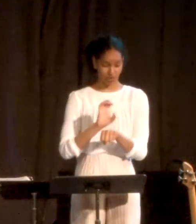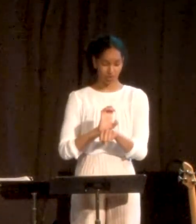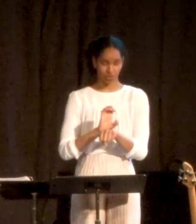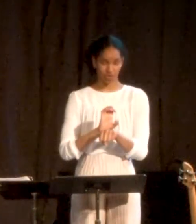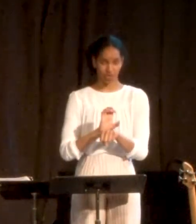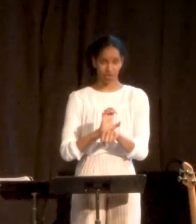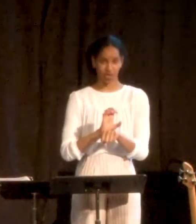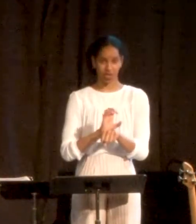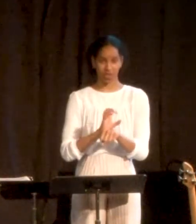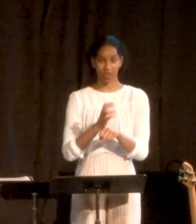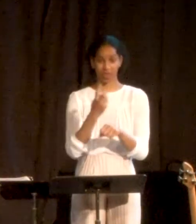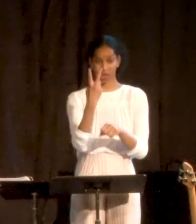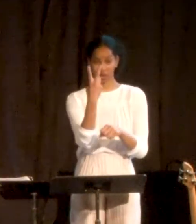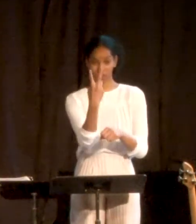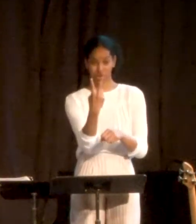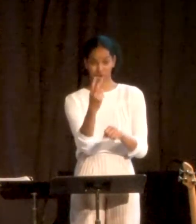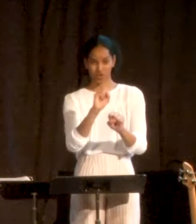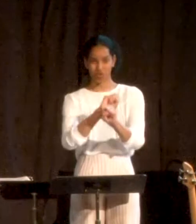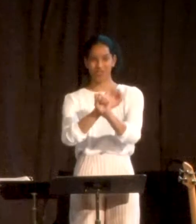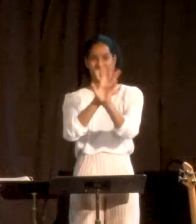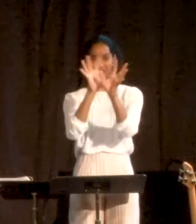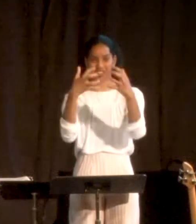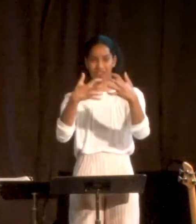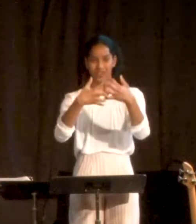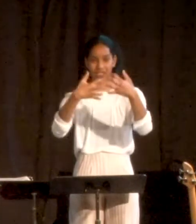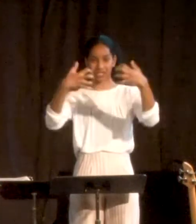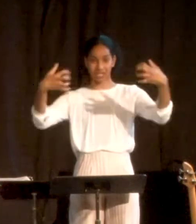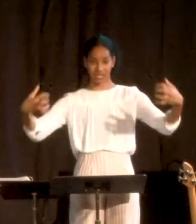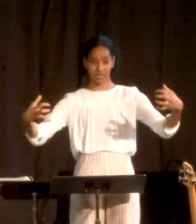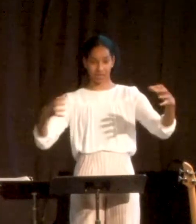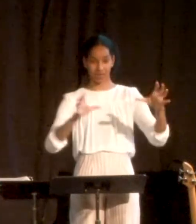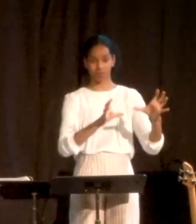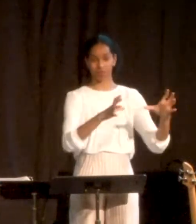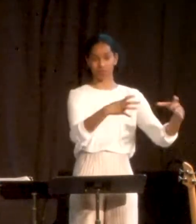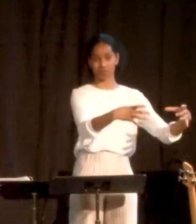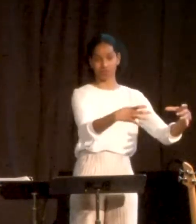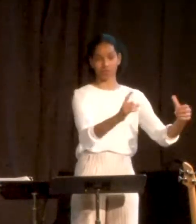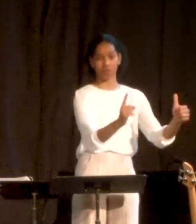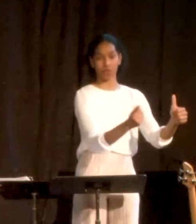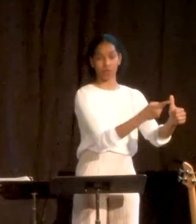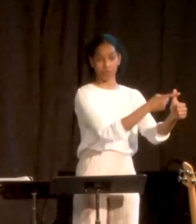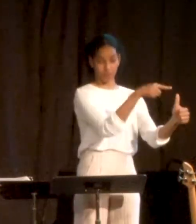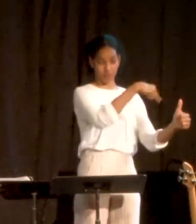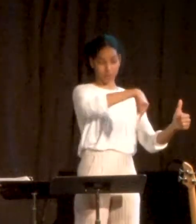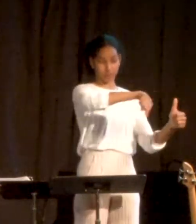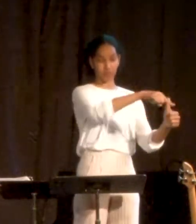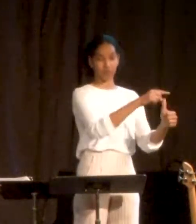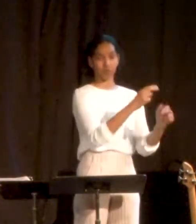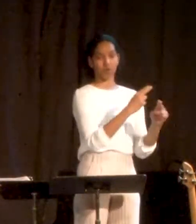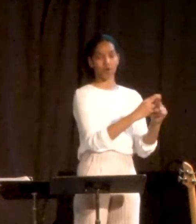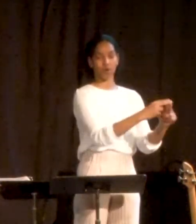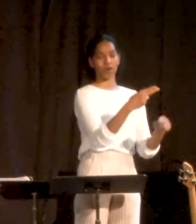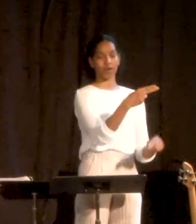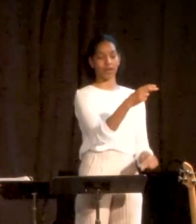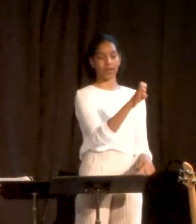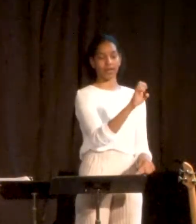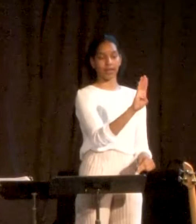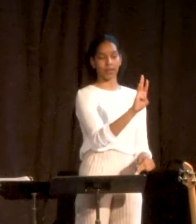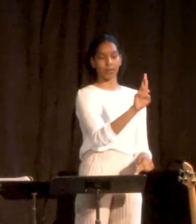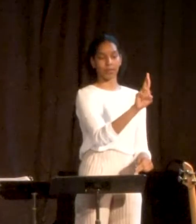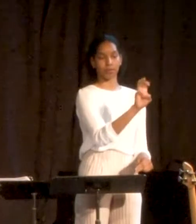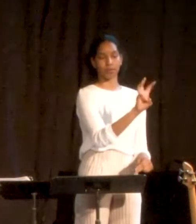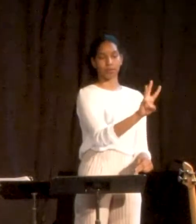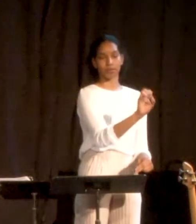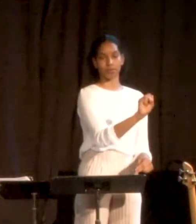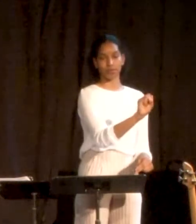two clear factions. The first called the Hebrews, and